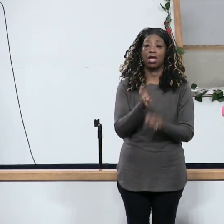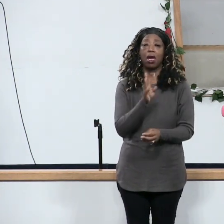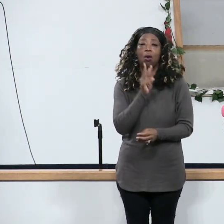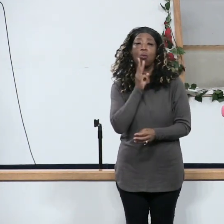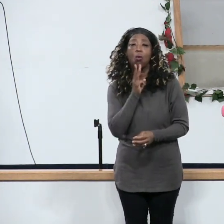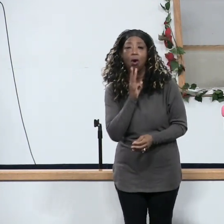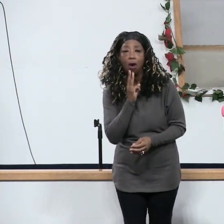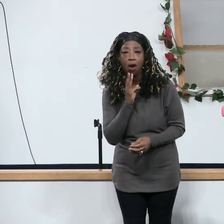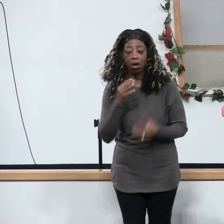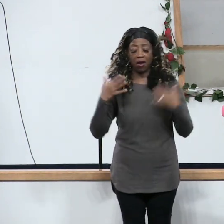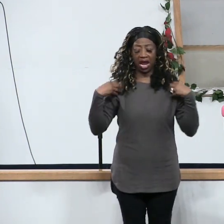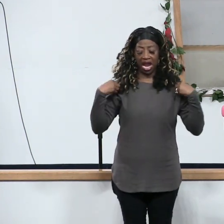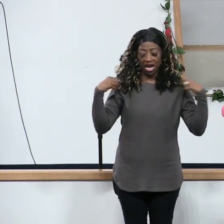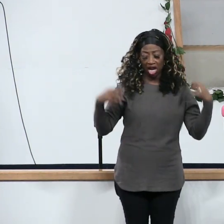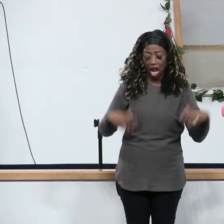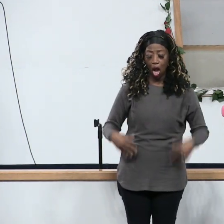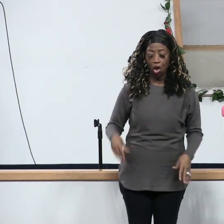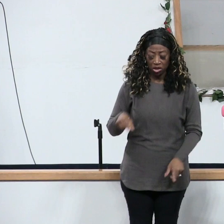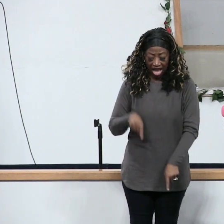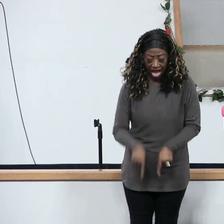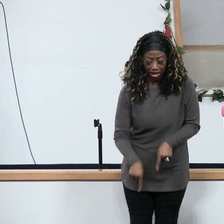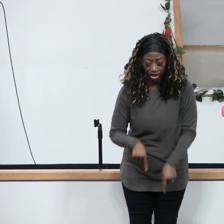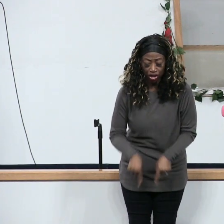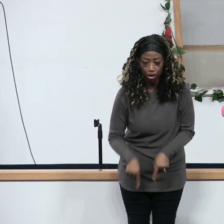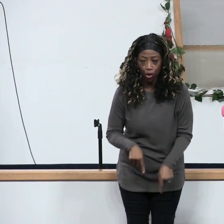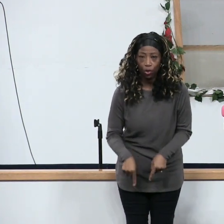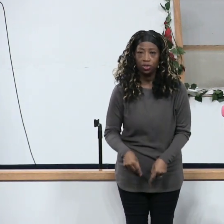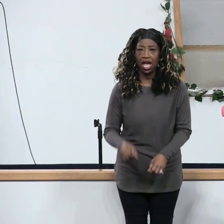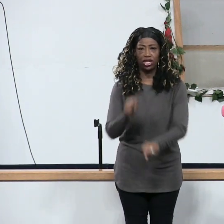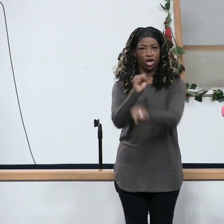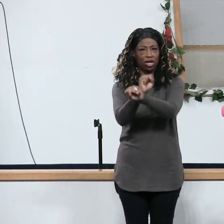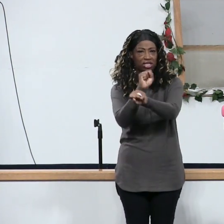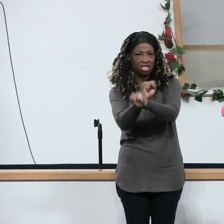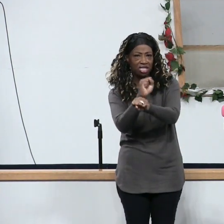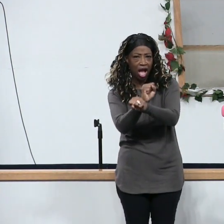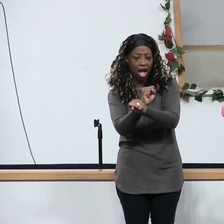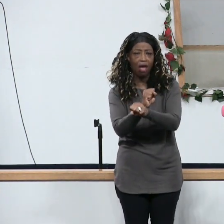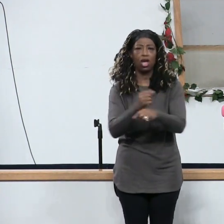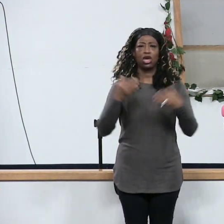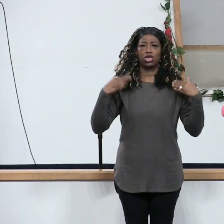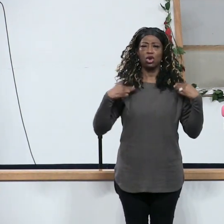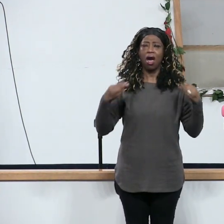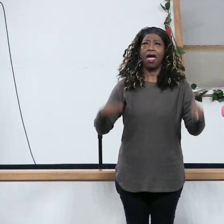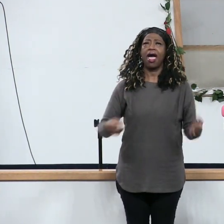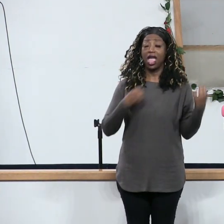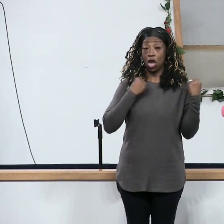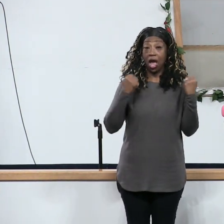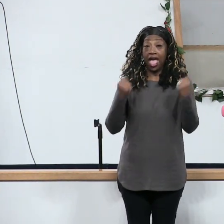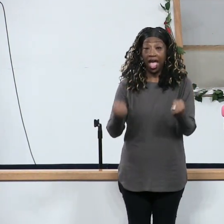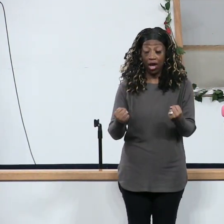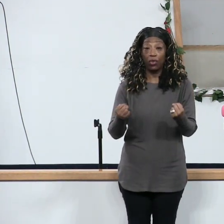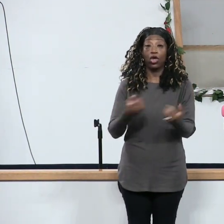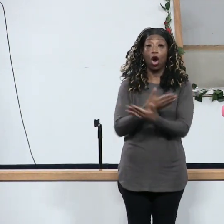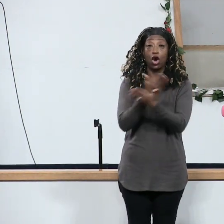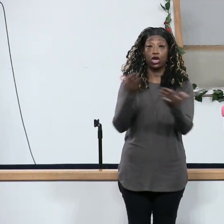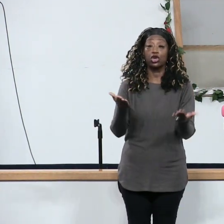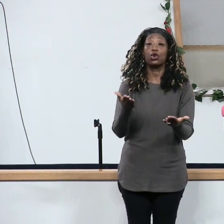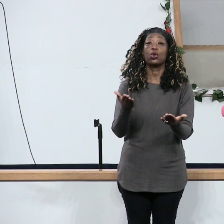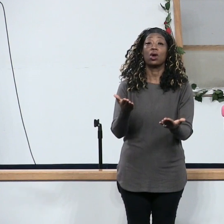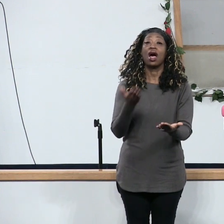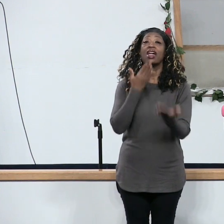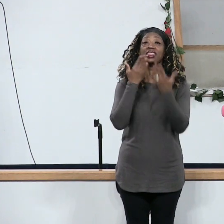and clothes and shoes and your job and your health. Are you thankful for the